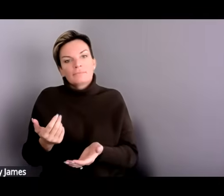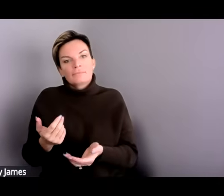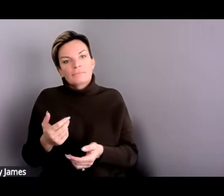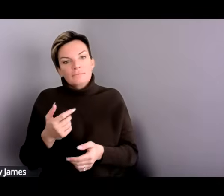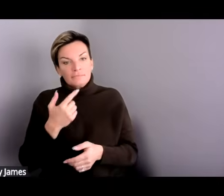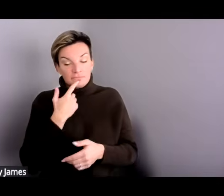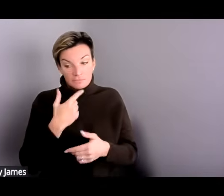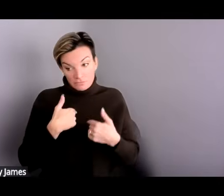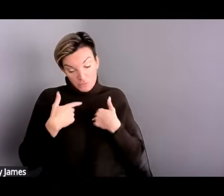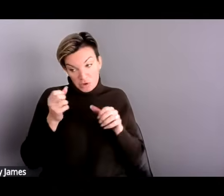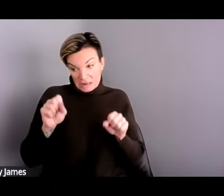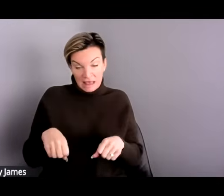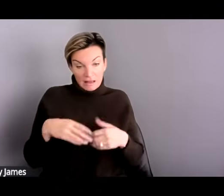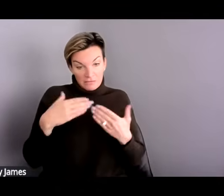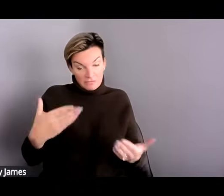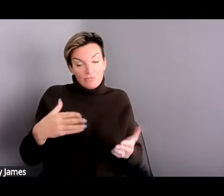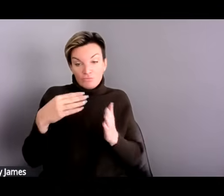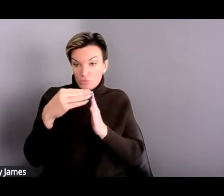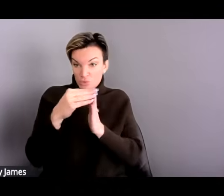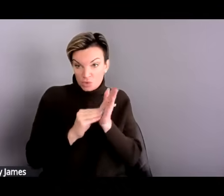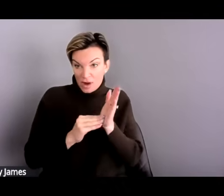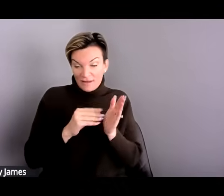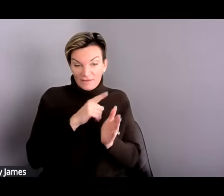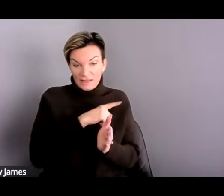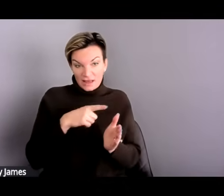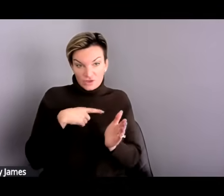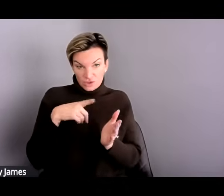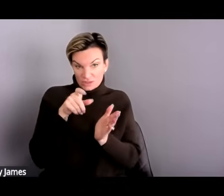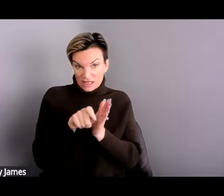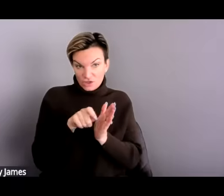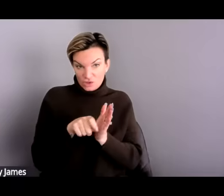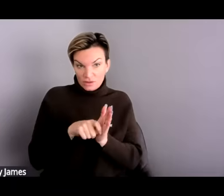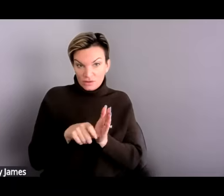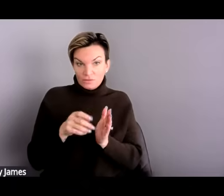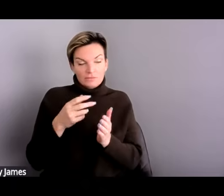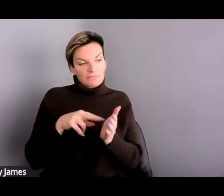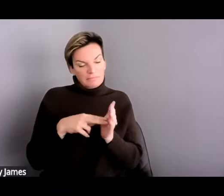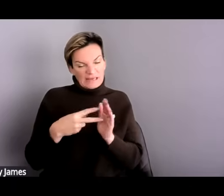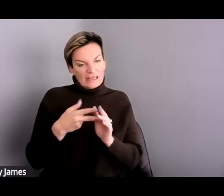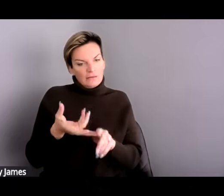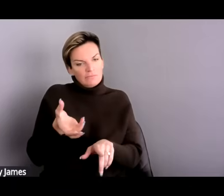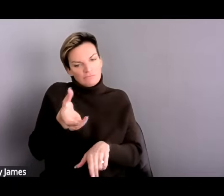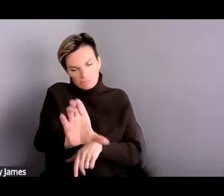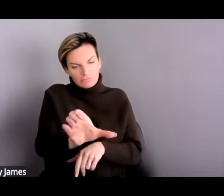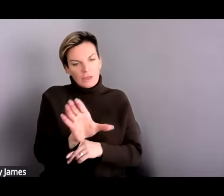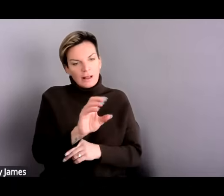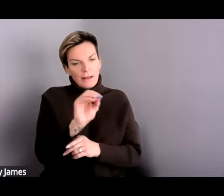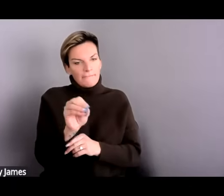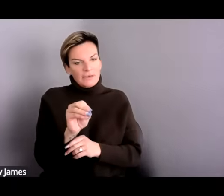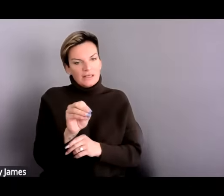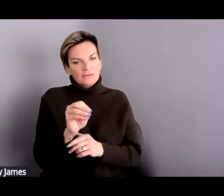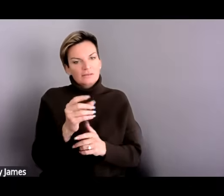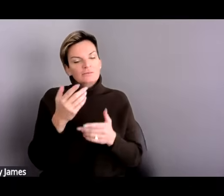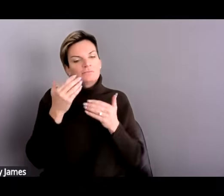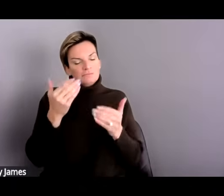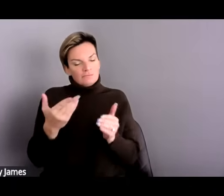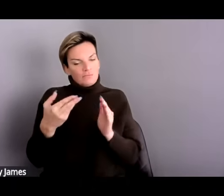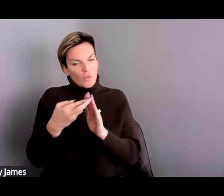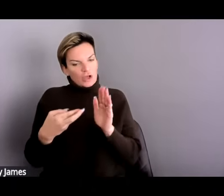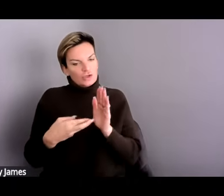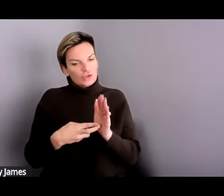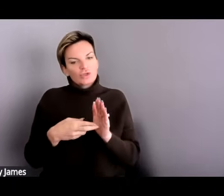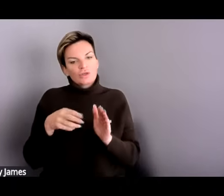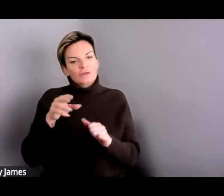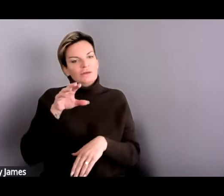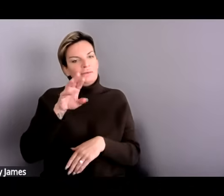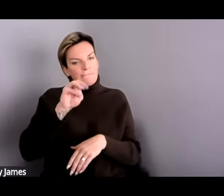can draft some legislation that would require companies to register with the state of Michigan if